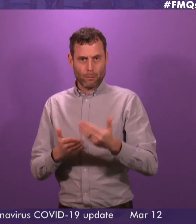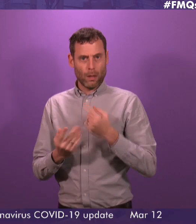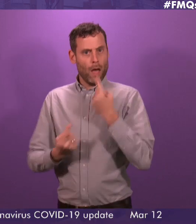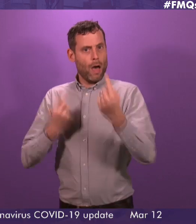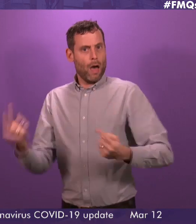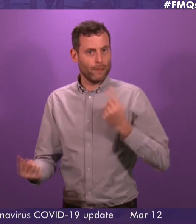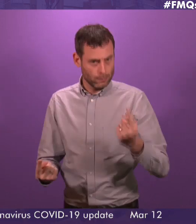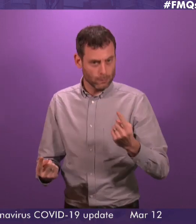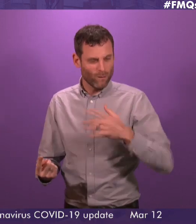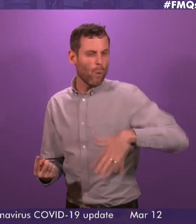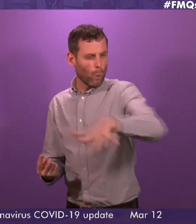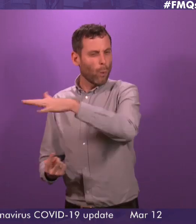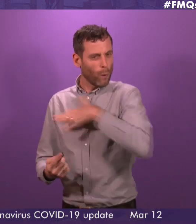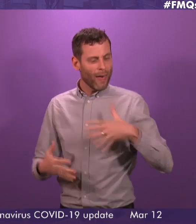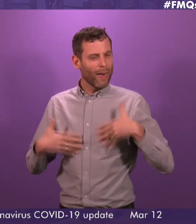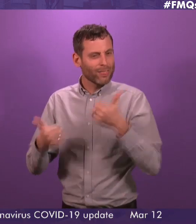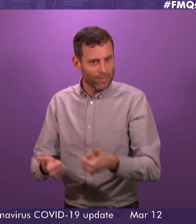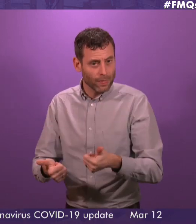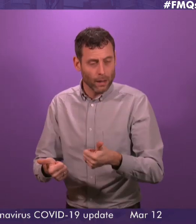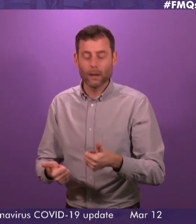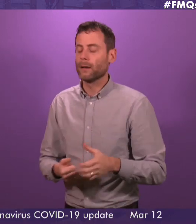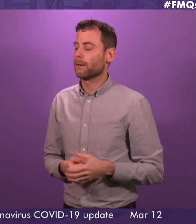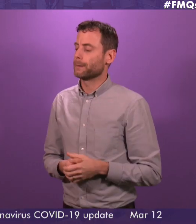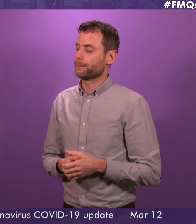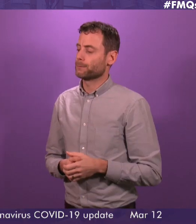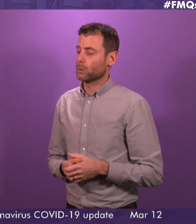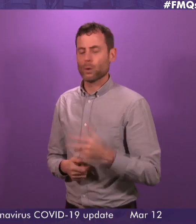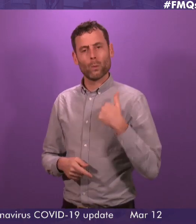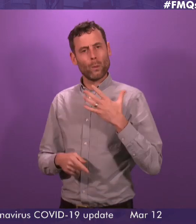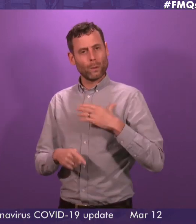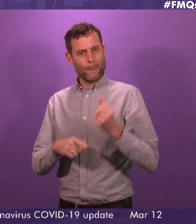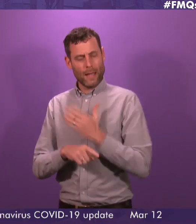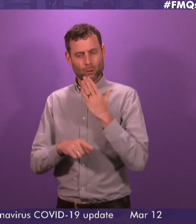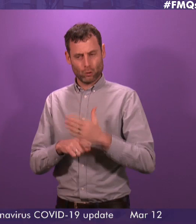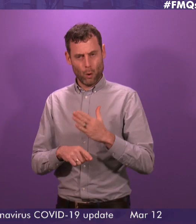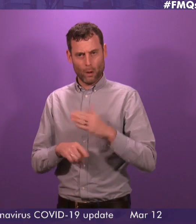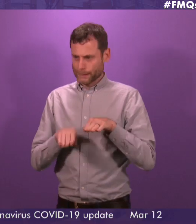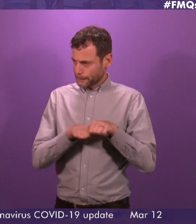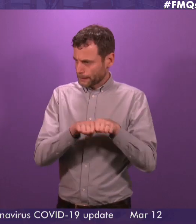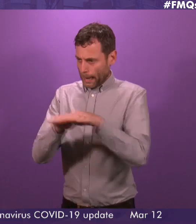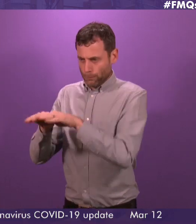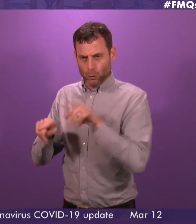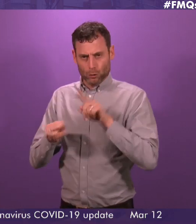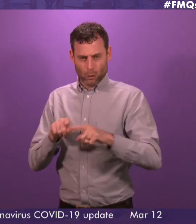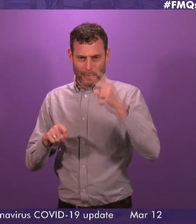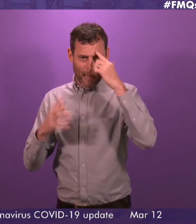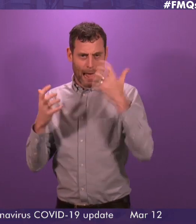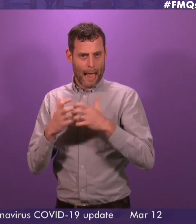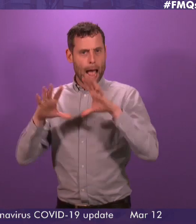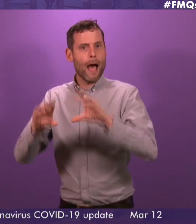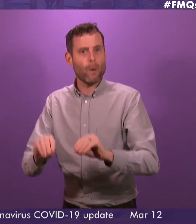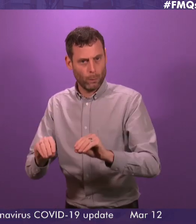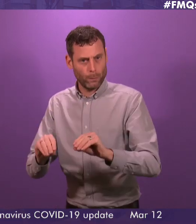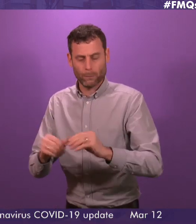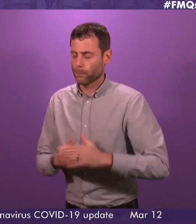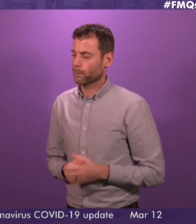of all of us, that we are not inconsistent in the steps that we are taking. So